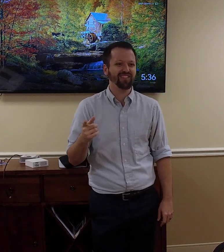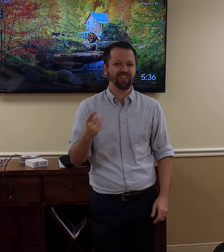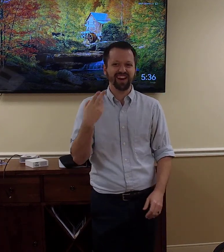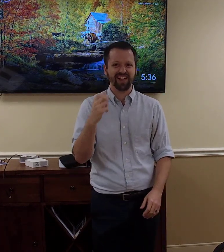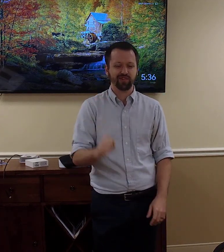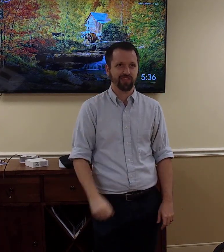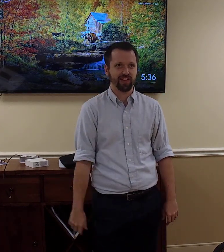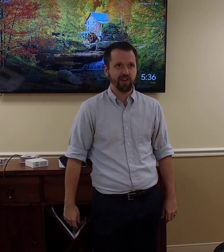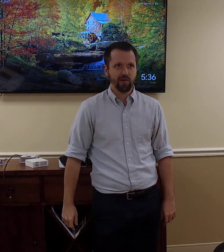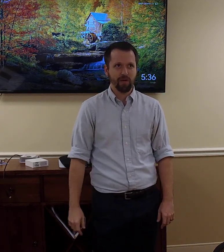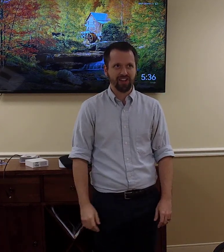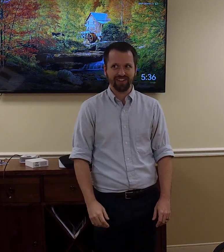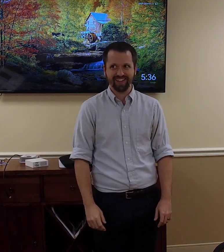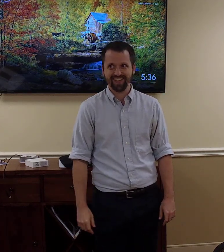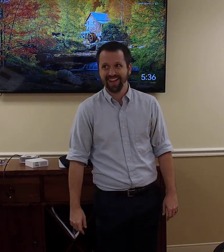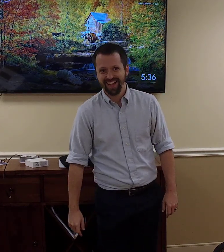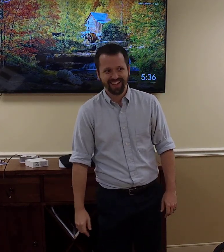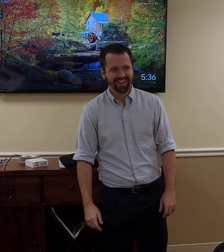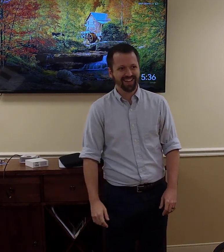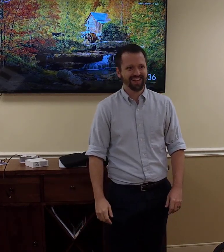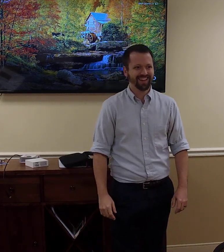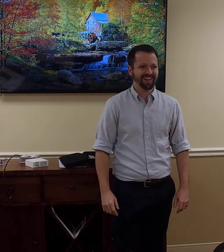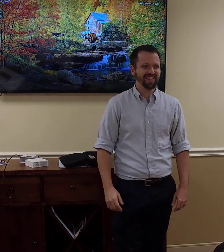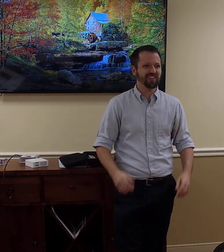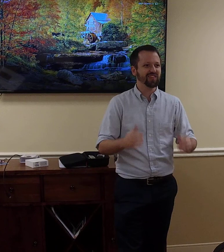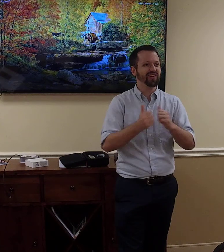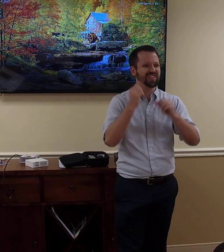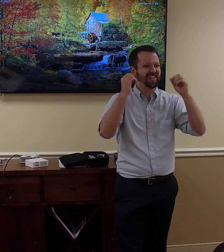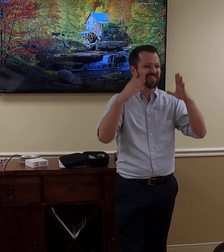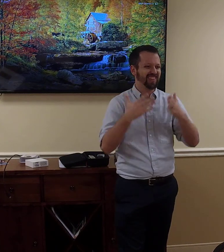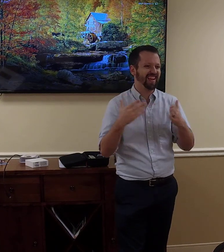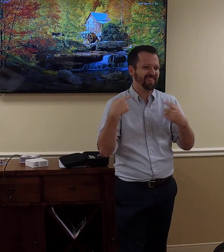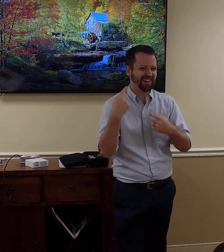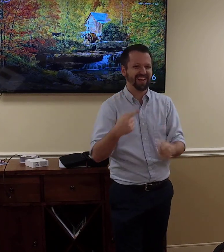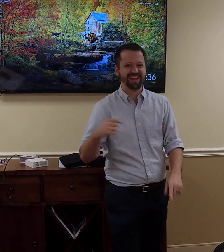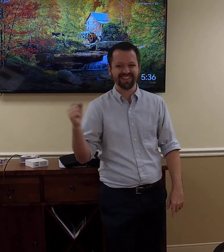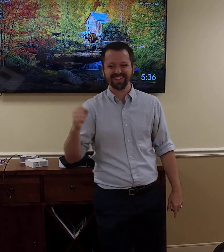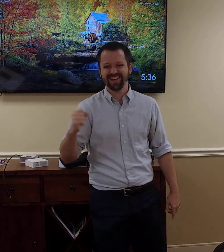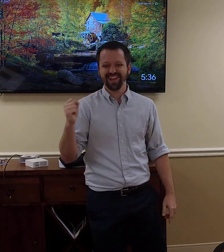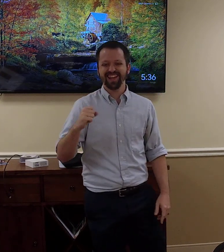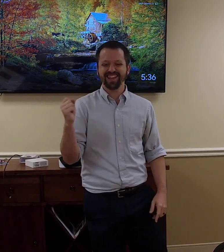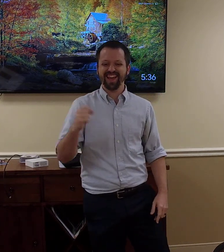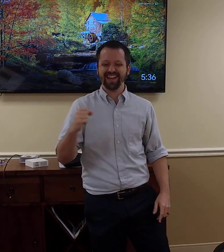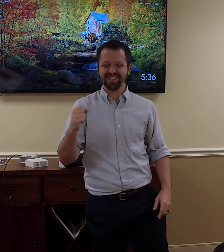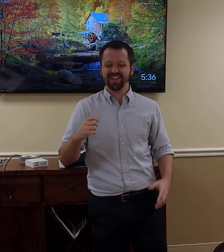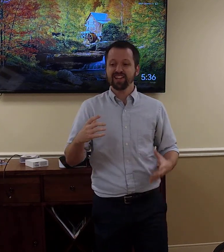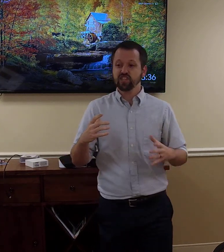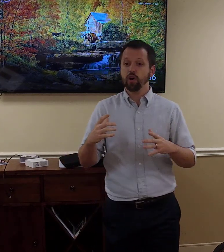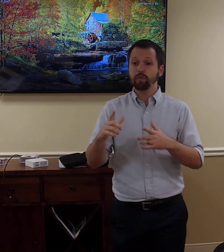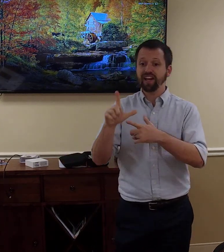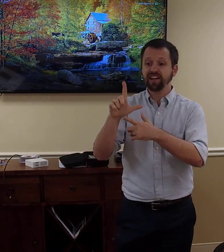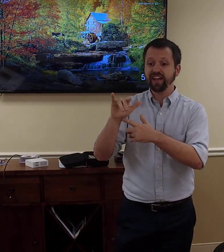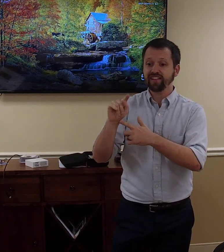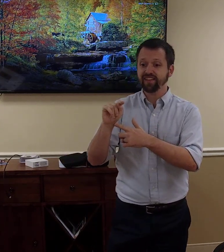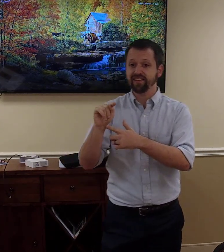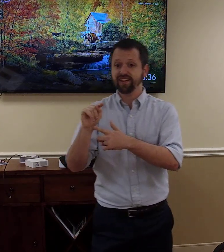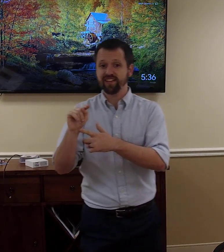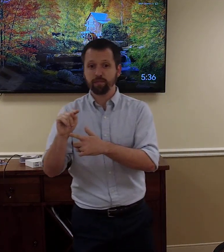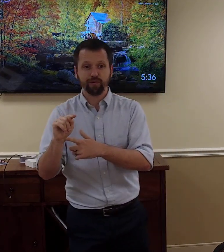Everyone in high school is like, That was the most teacher thing I've that was the most teacher thing ever, yes. Yes. So, but lit is an example. If you're